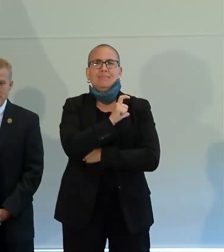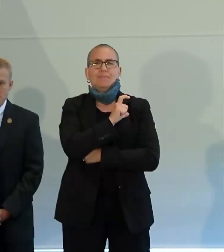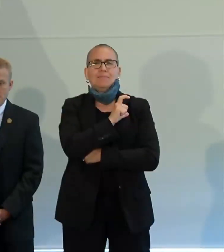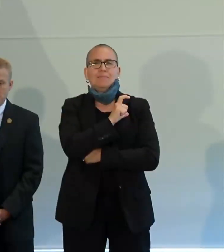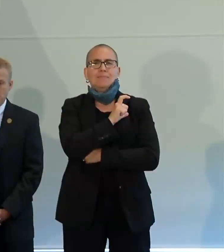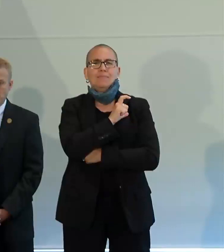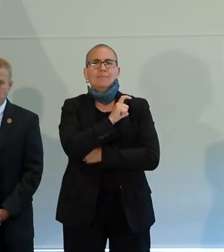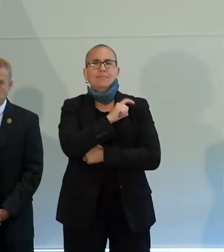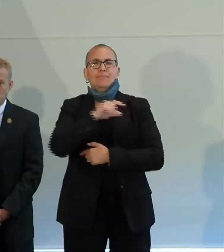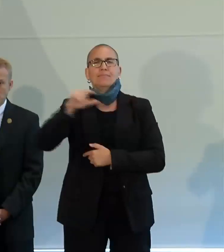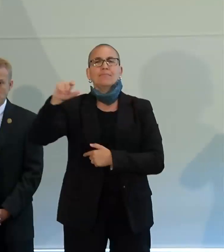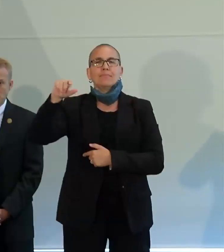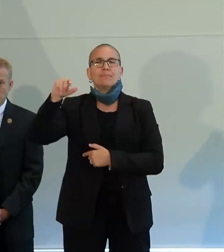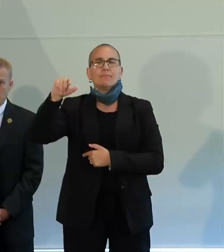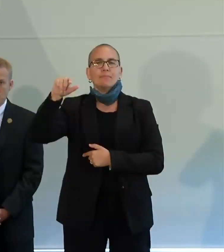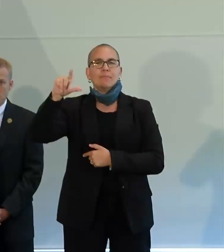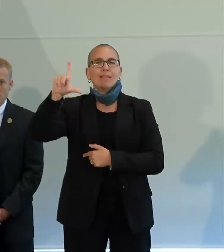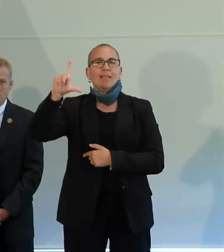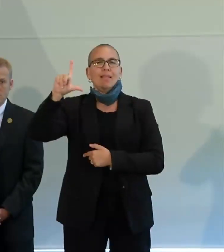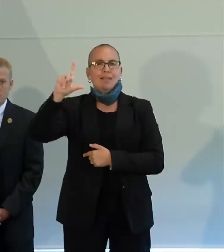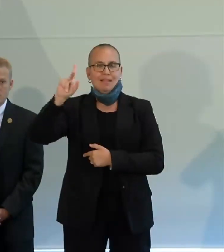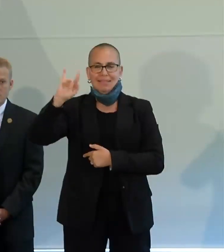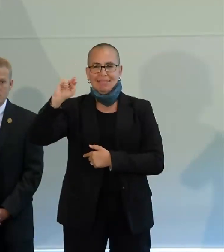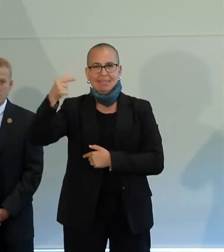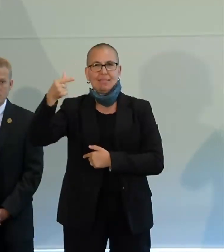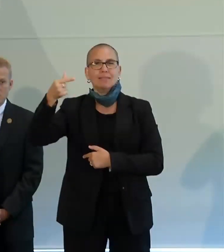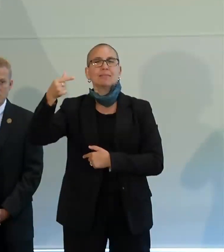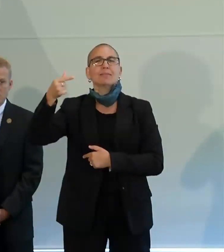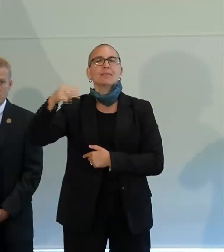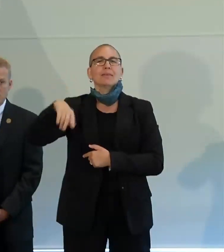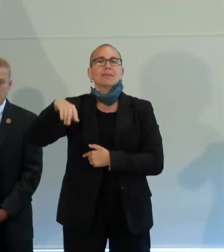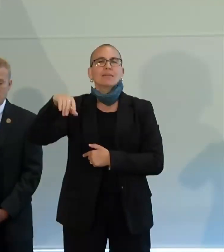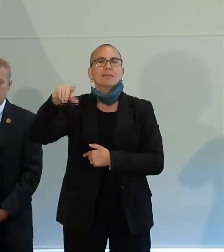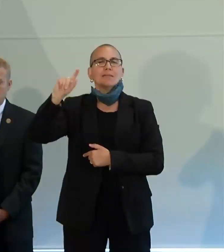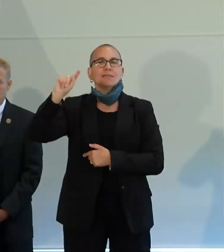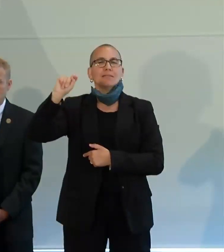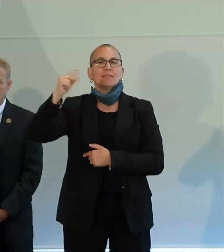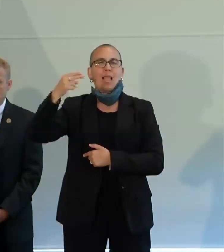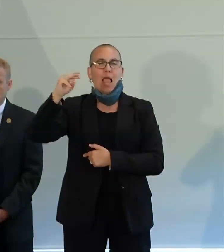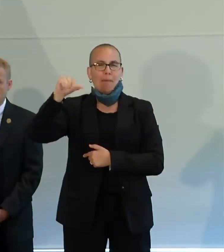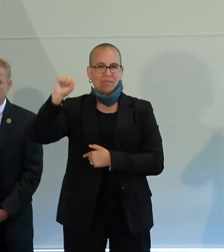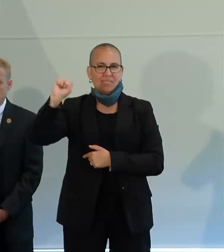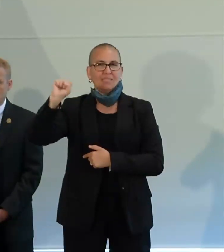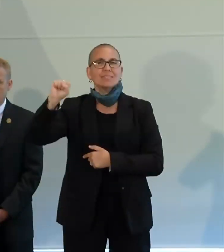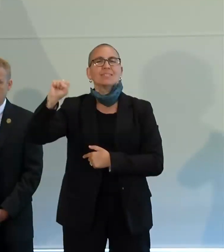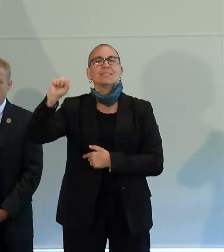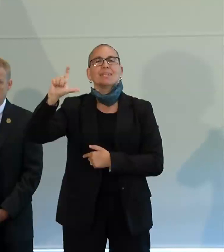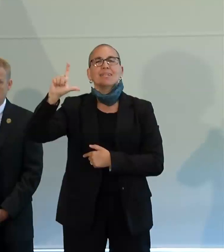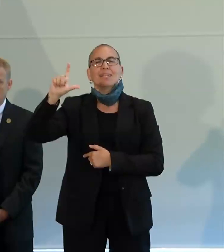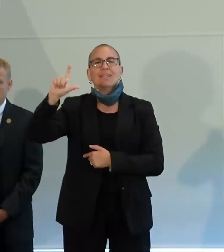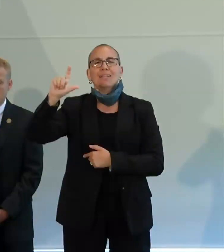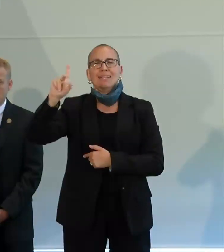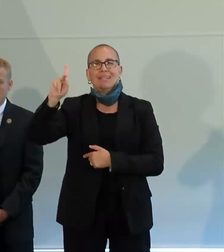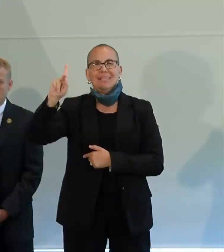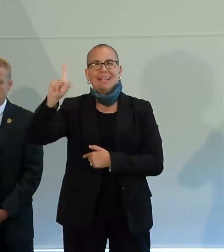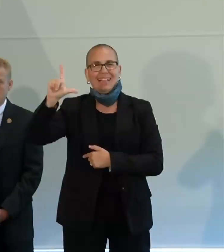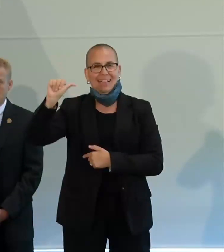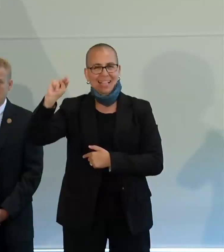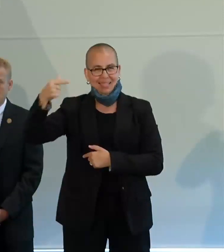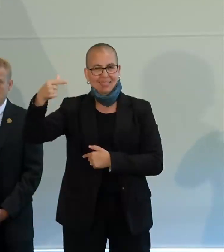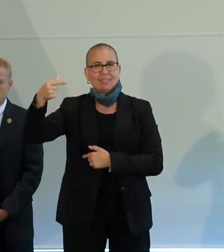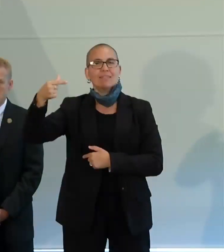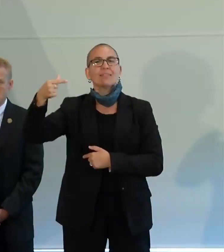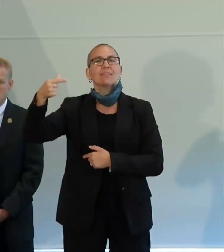King, Thomas Lane, and Tu Tao. Finally, I'd like to announce that today, Hennepin